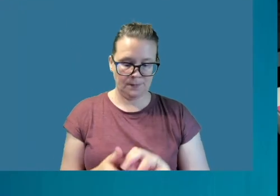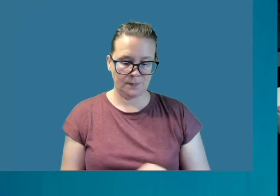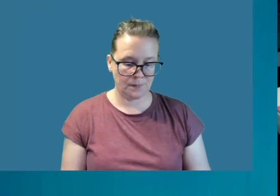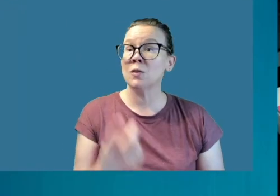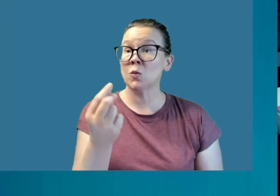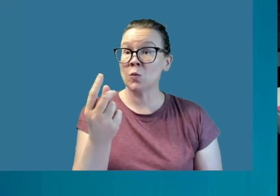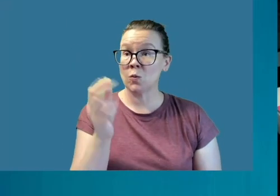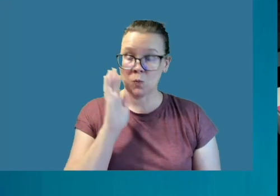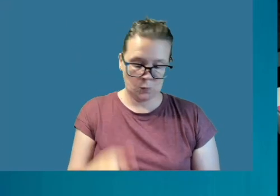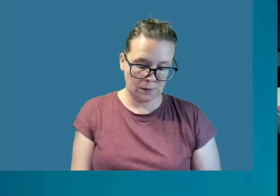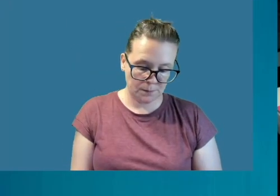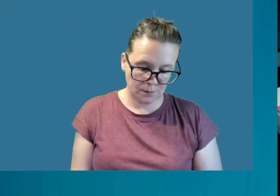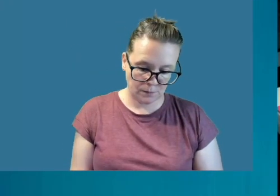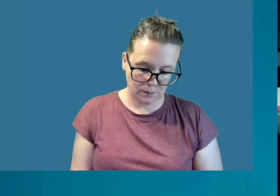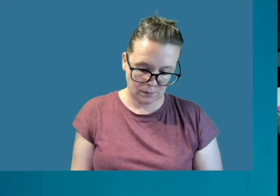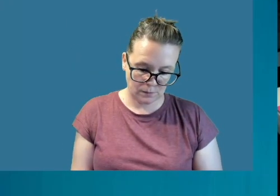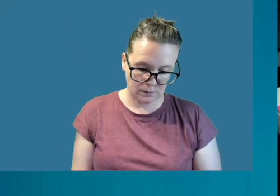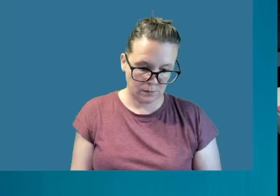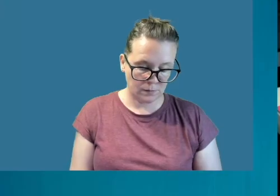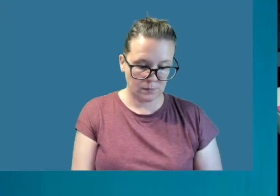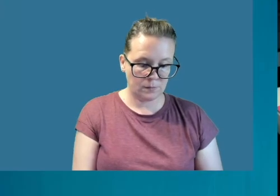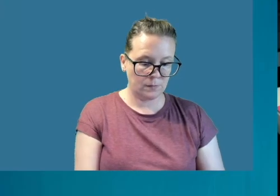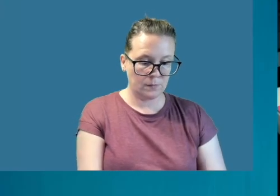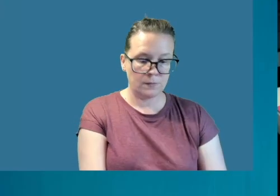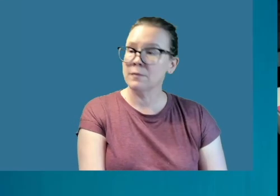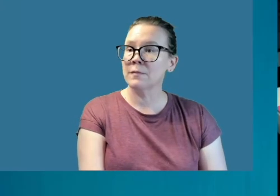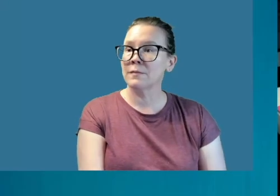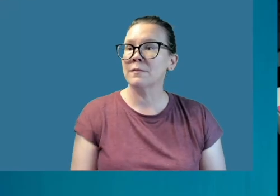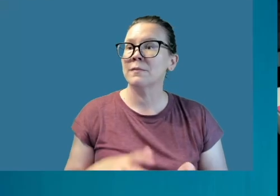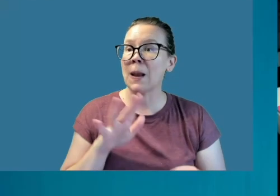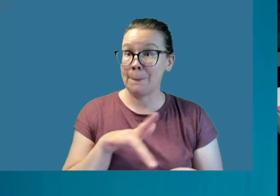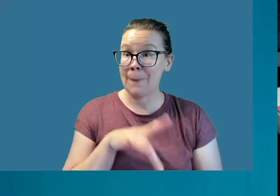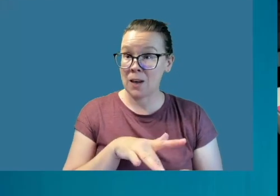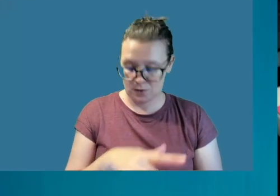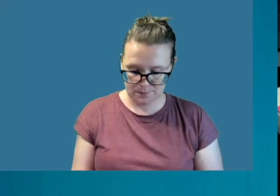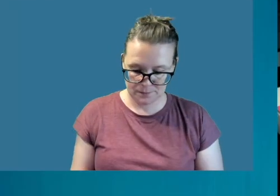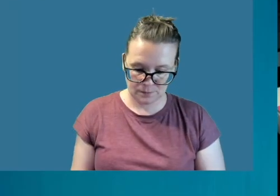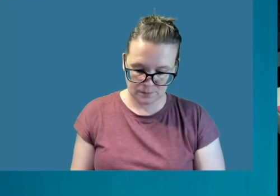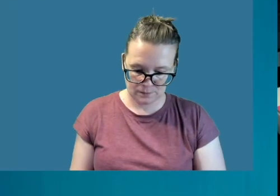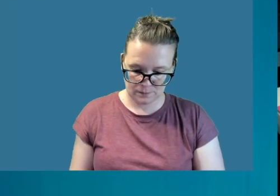mark them on the pattern so I'm ready to go. So first of all, we have the center square.